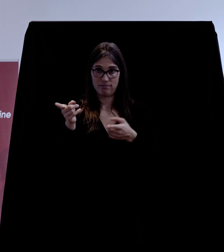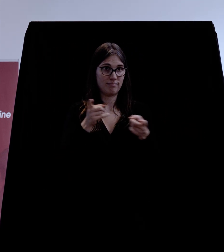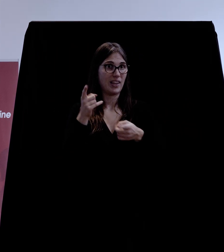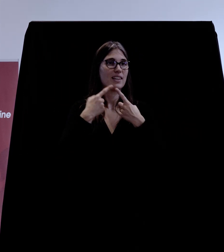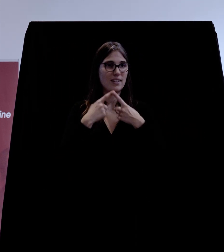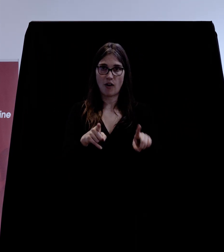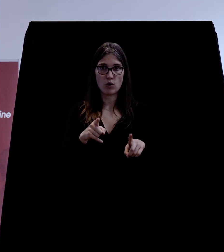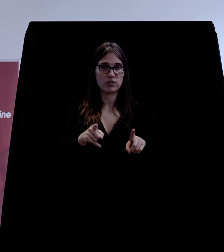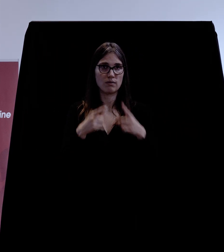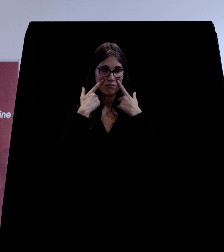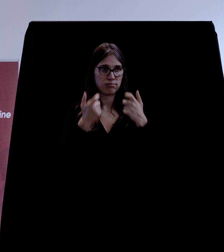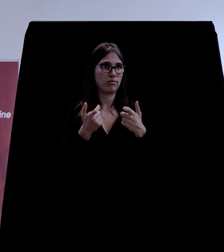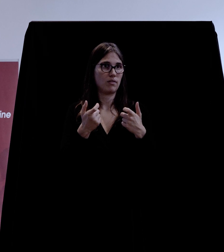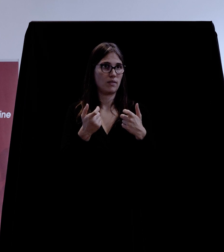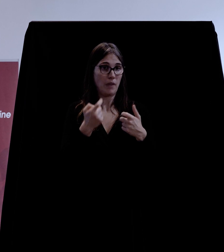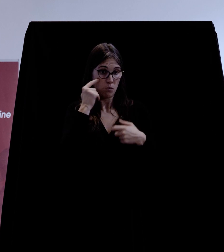communications.